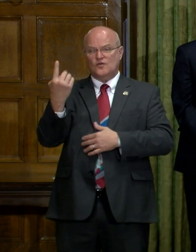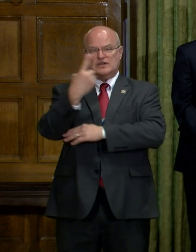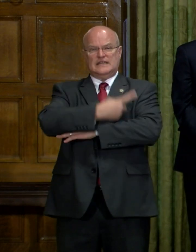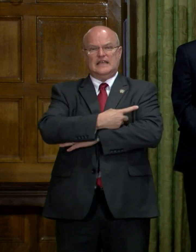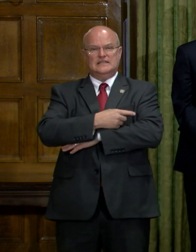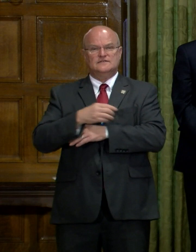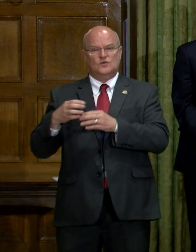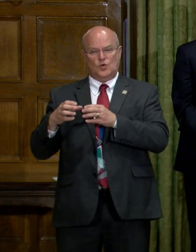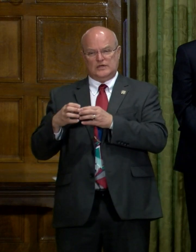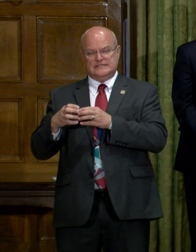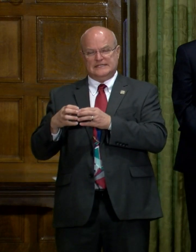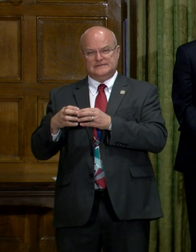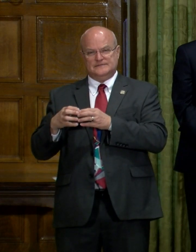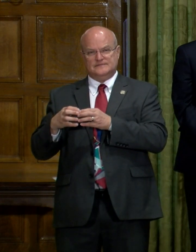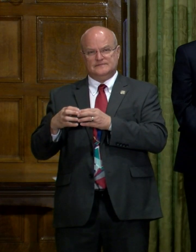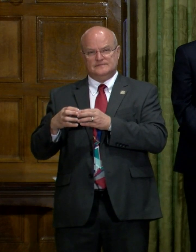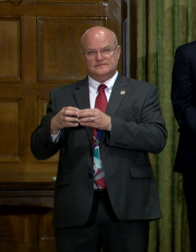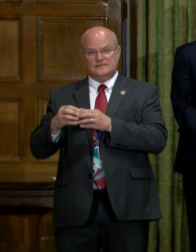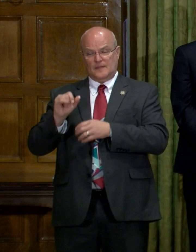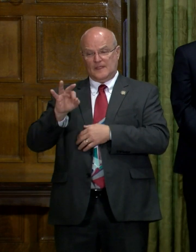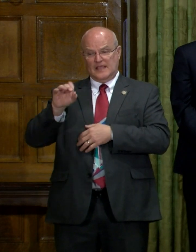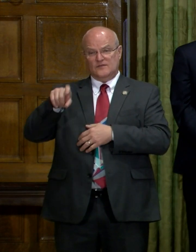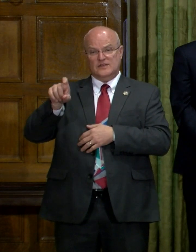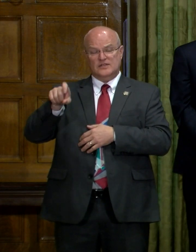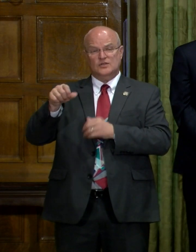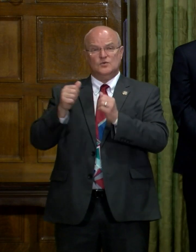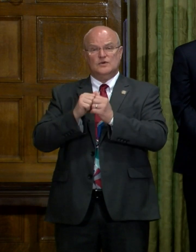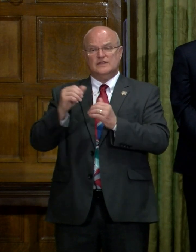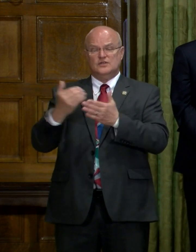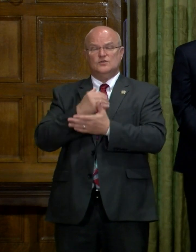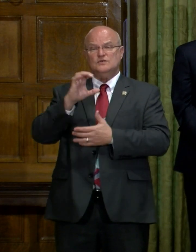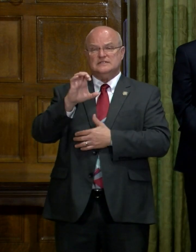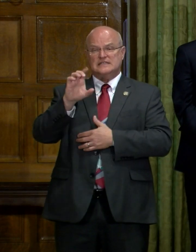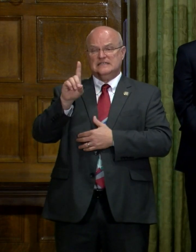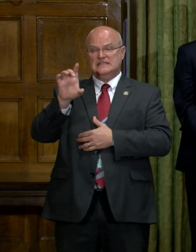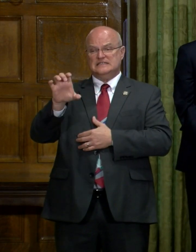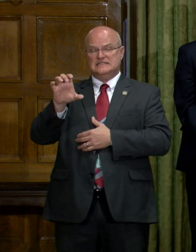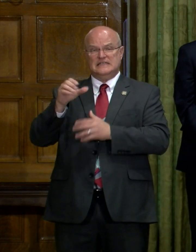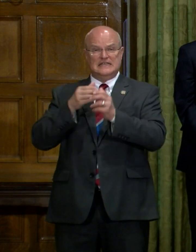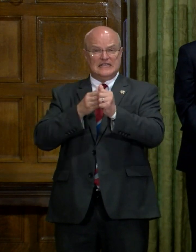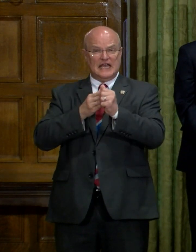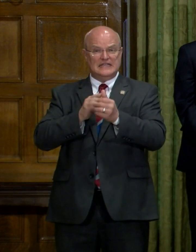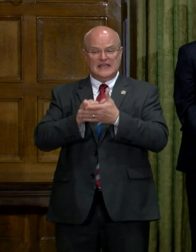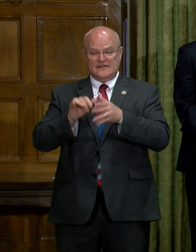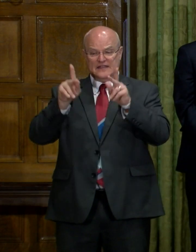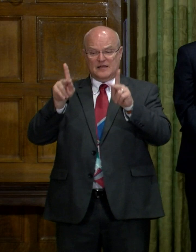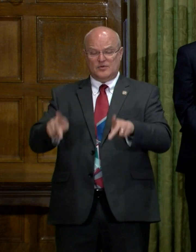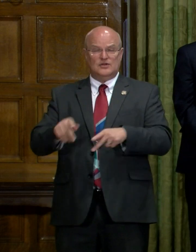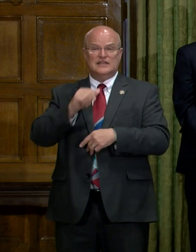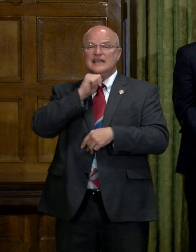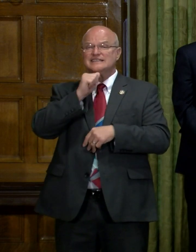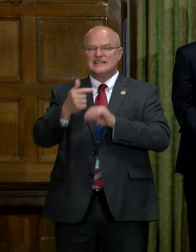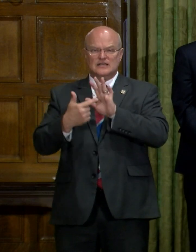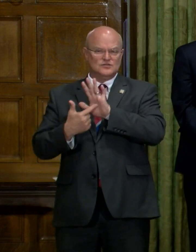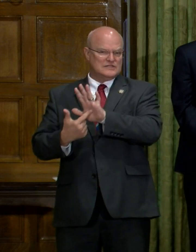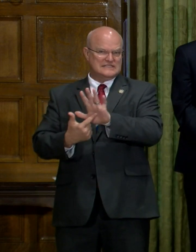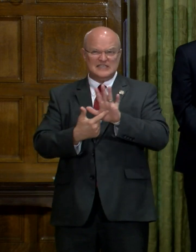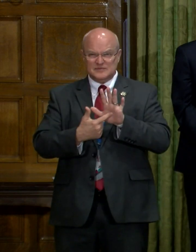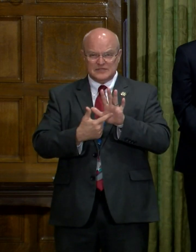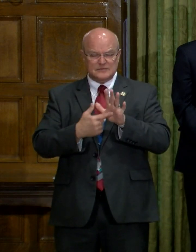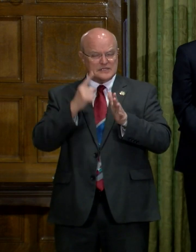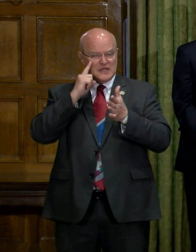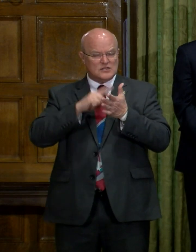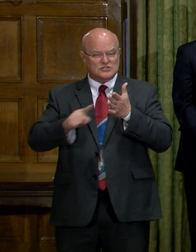of quarantine. Now, if we need to, with the new CDC guidance, if that person is not symptomatic,